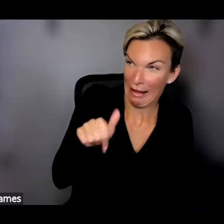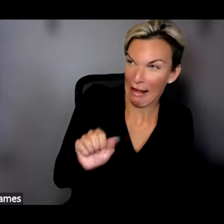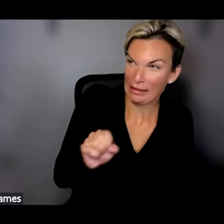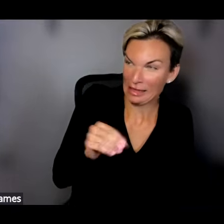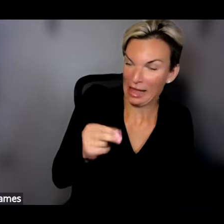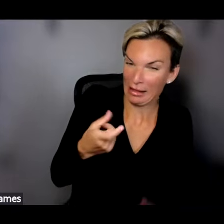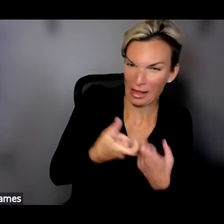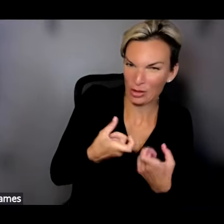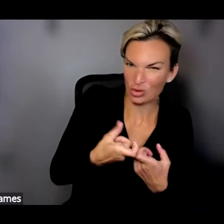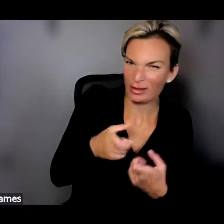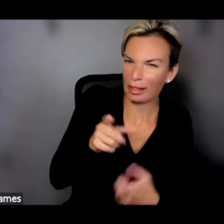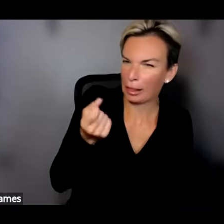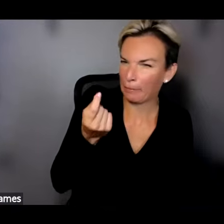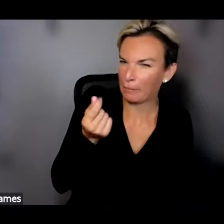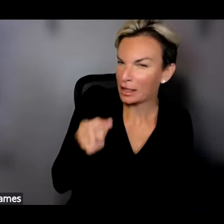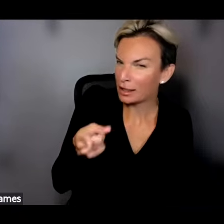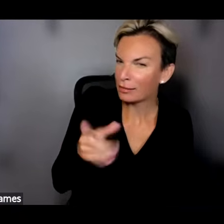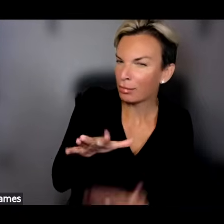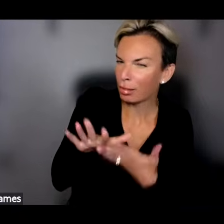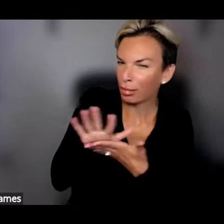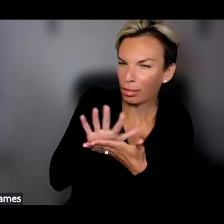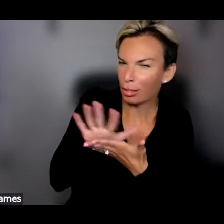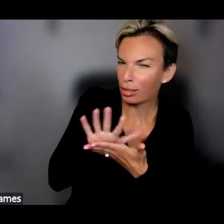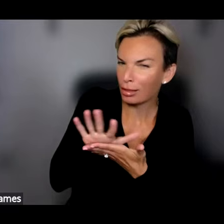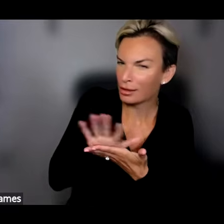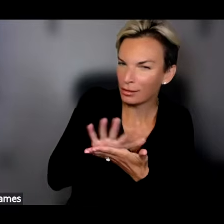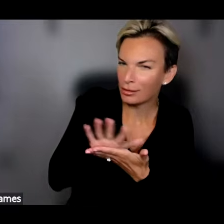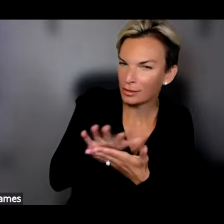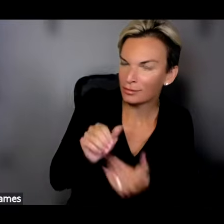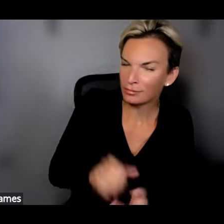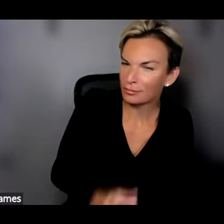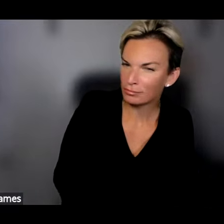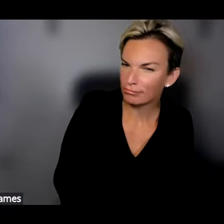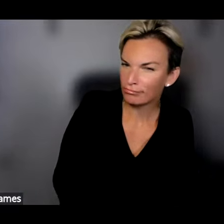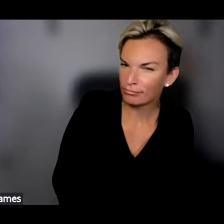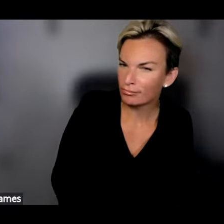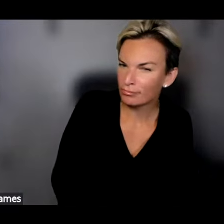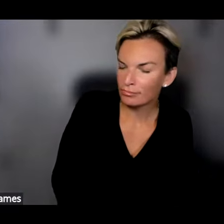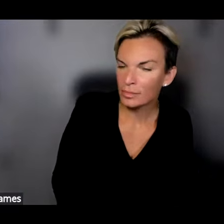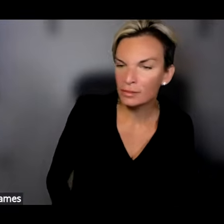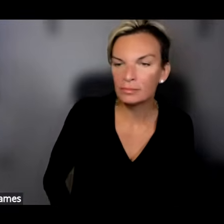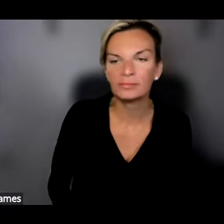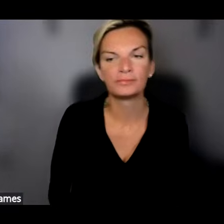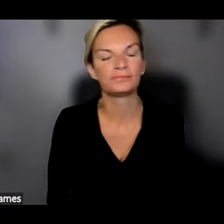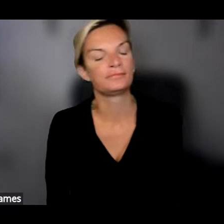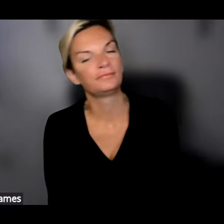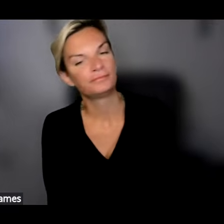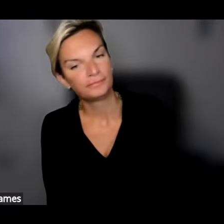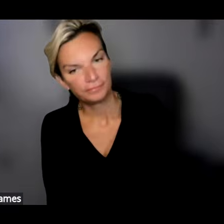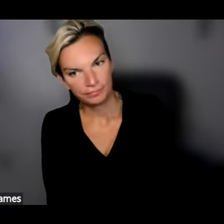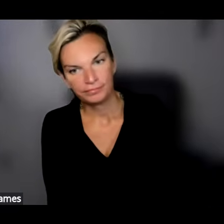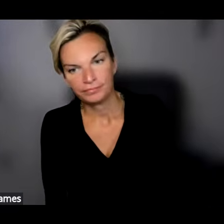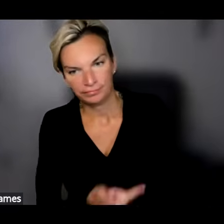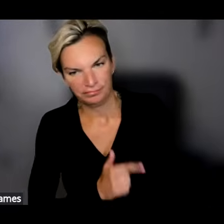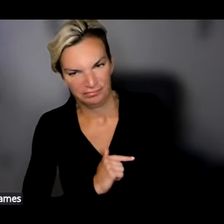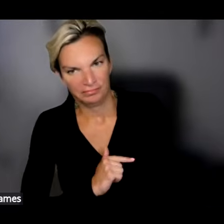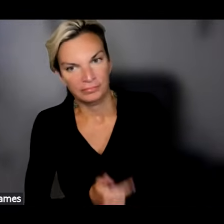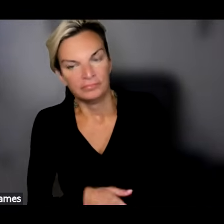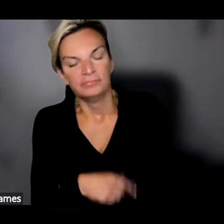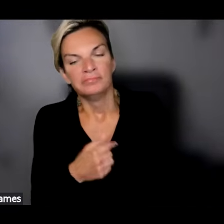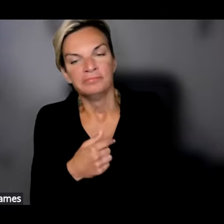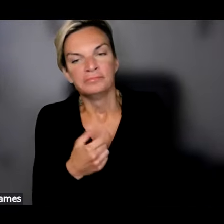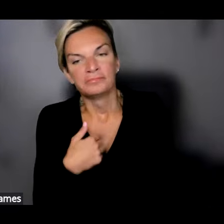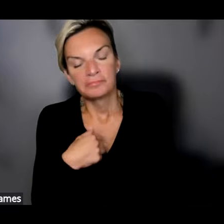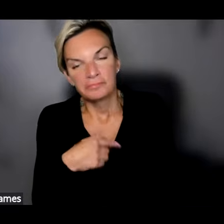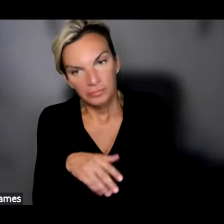Oh, well, so first I hear you on that point, and it's not, it also, those that